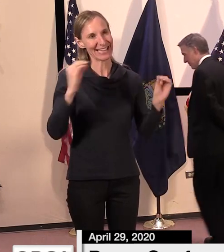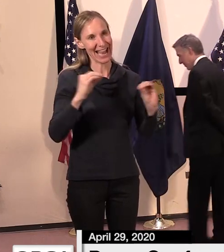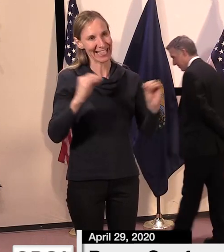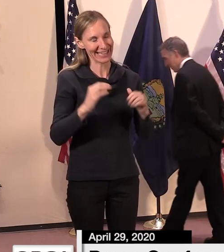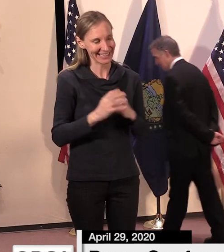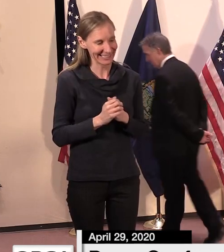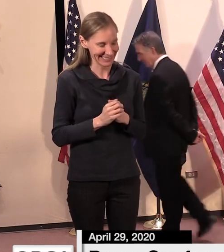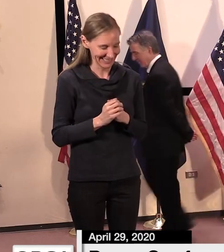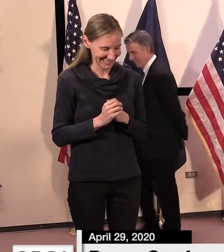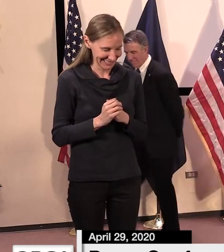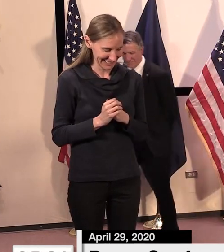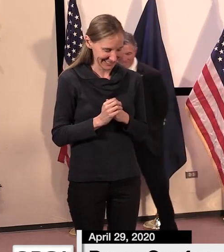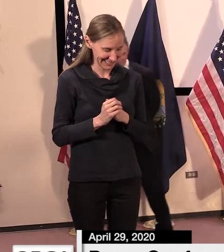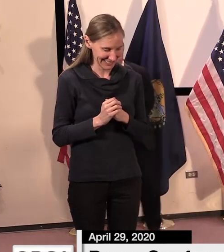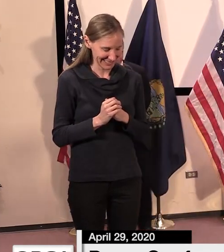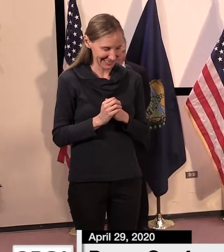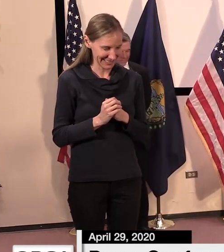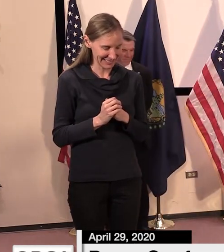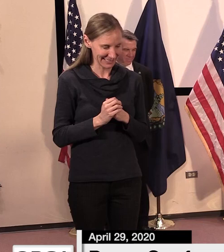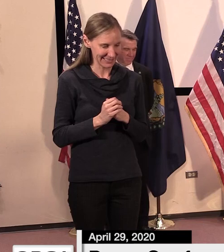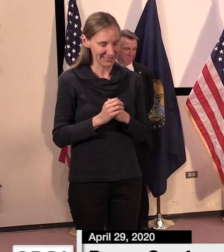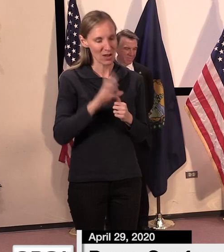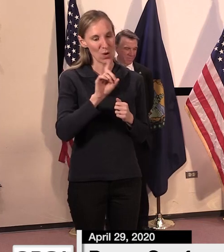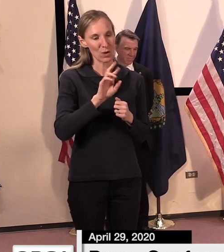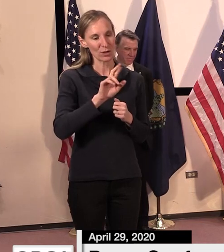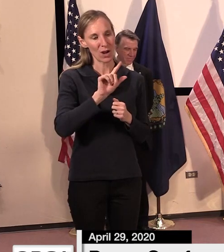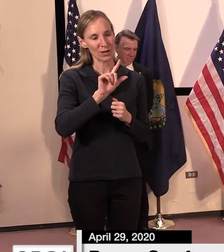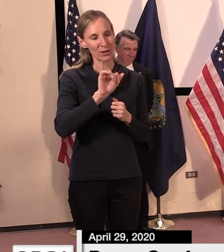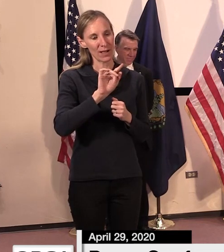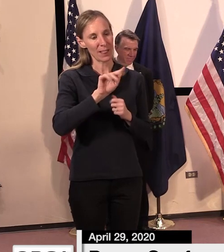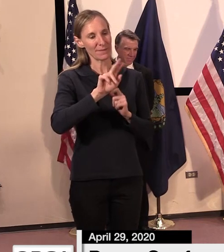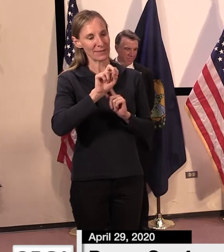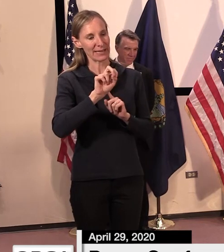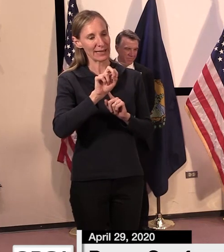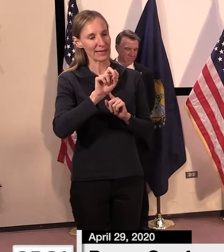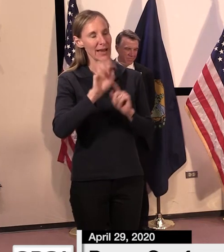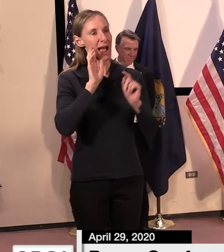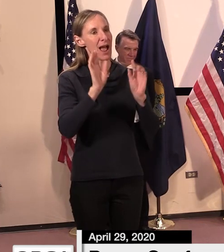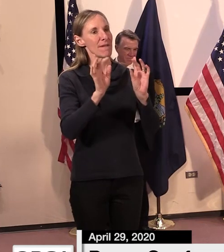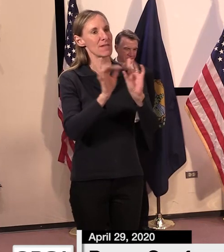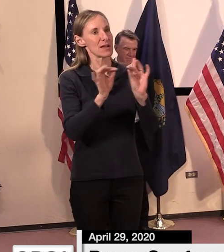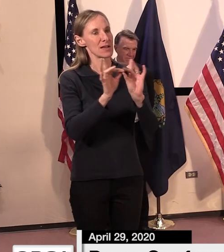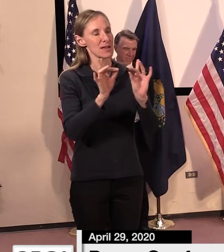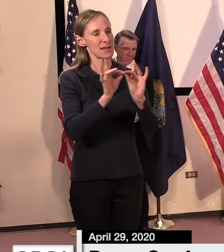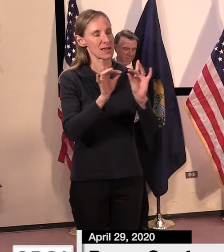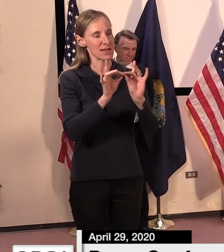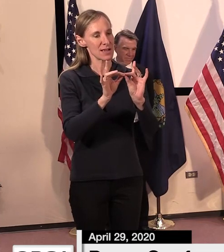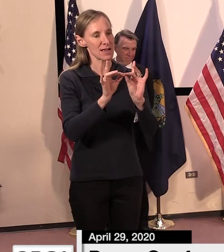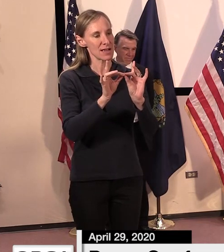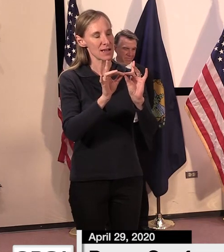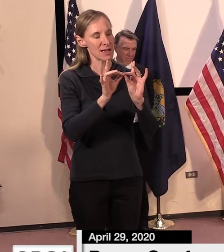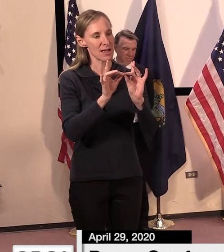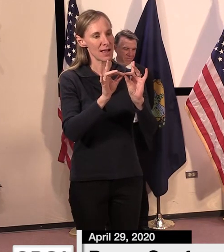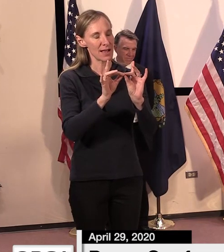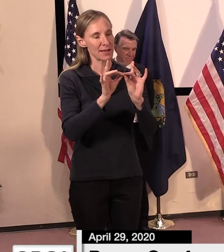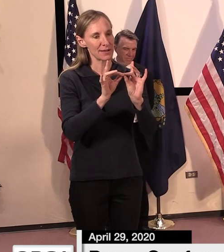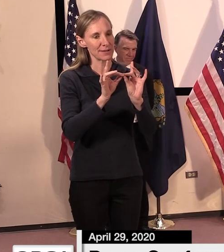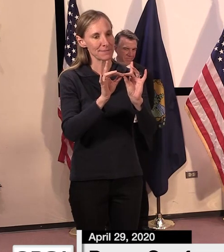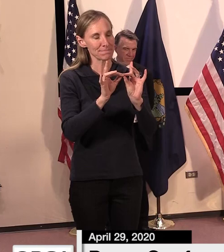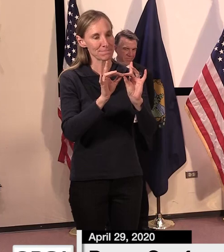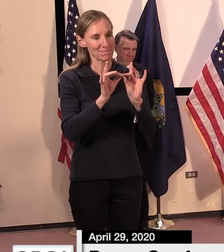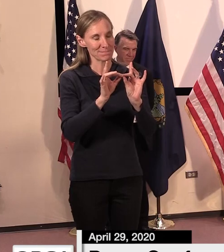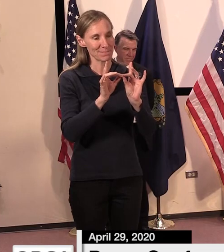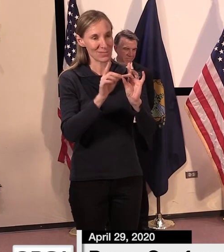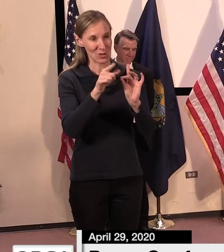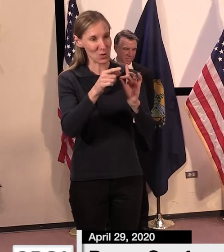the possibility and maybe the probability that the state will see